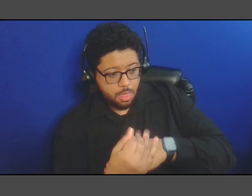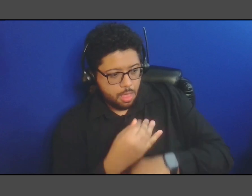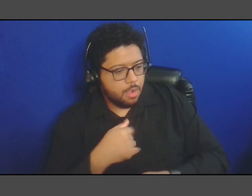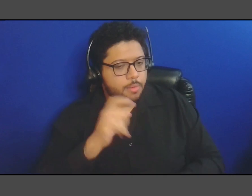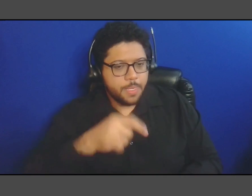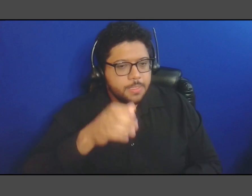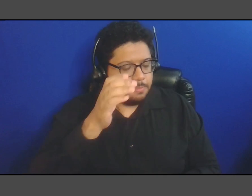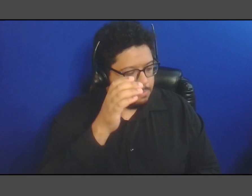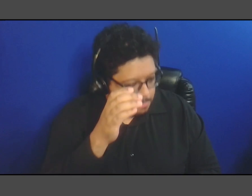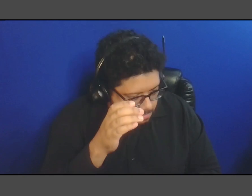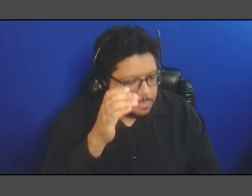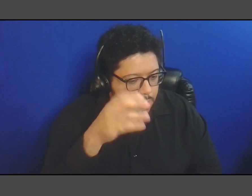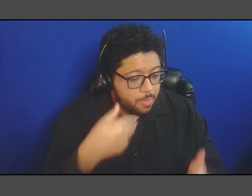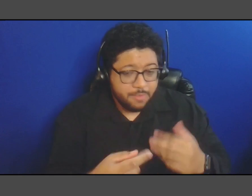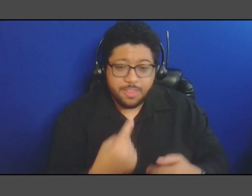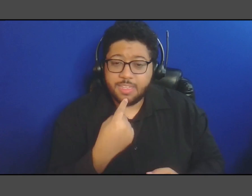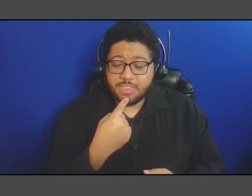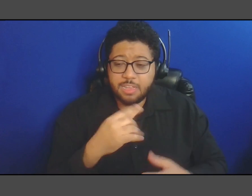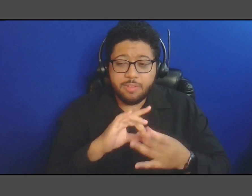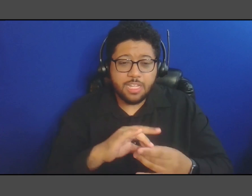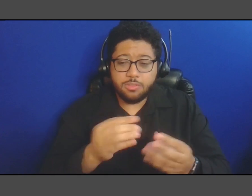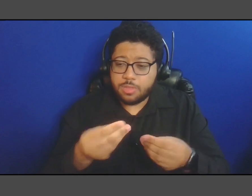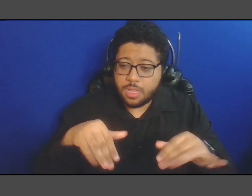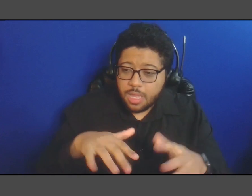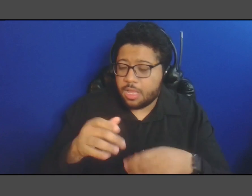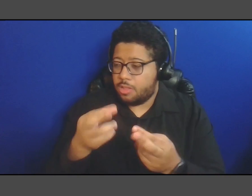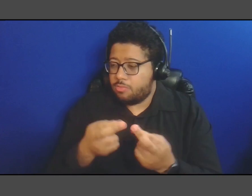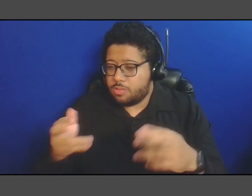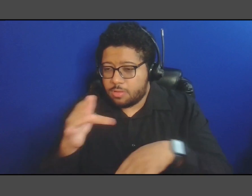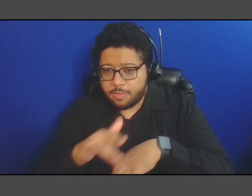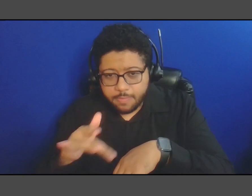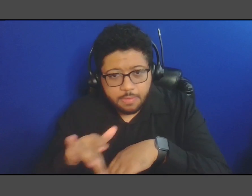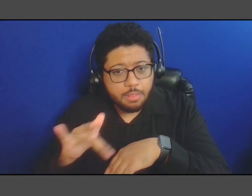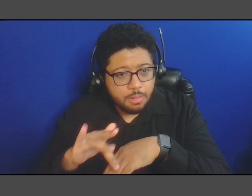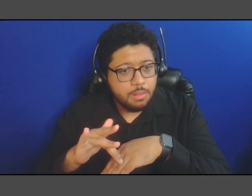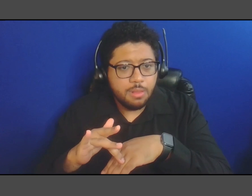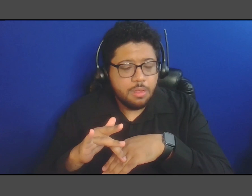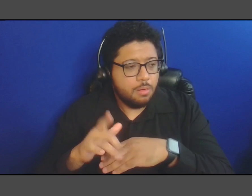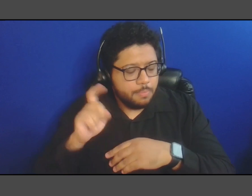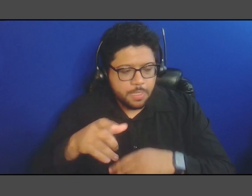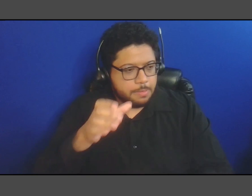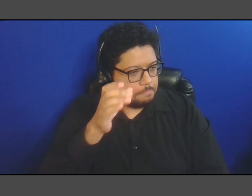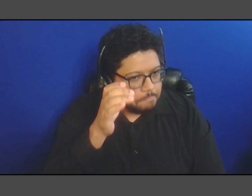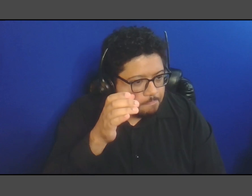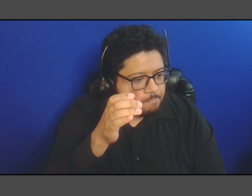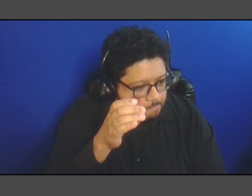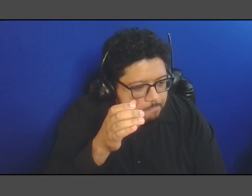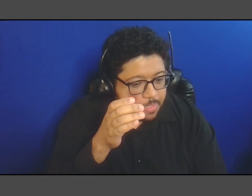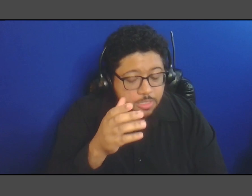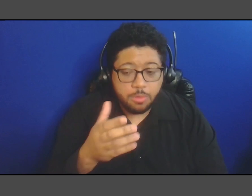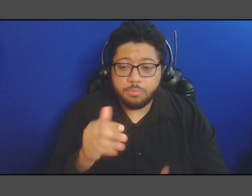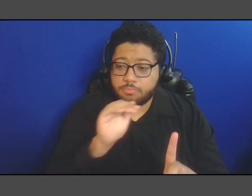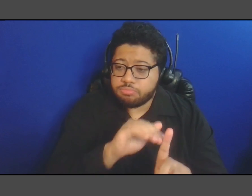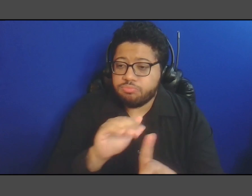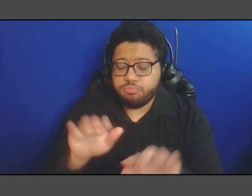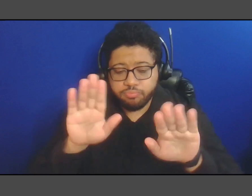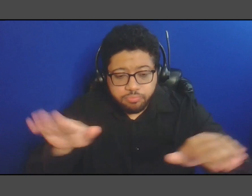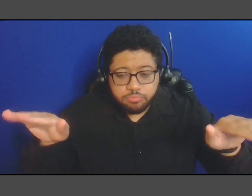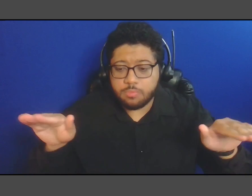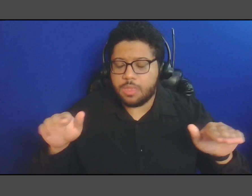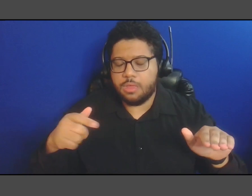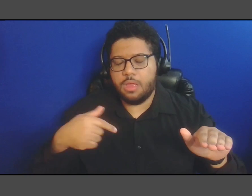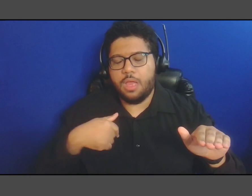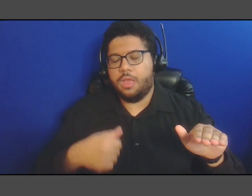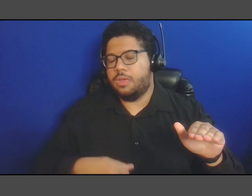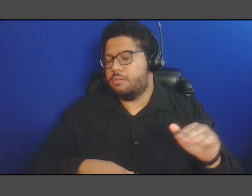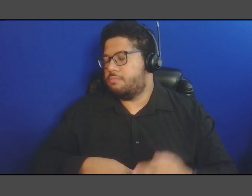resources there. And so I really, you know, want everyone to know that I am so proud to be part of a